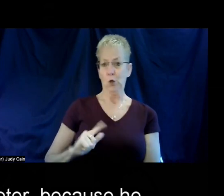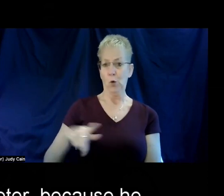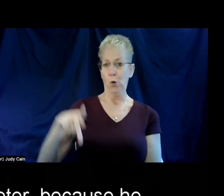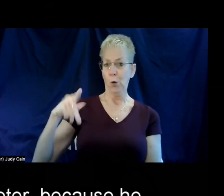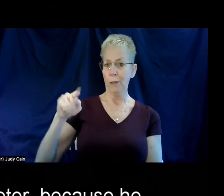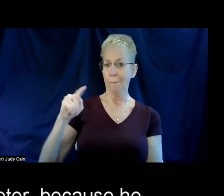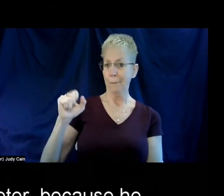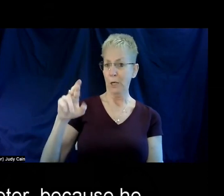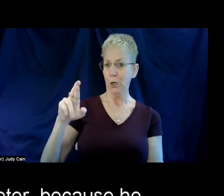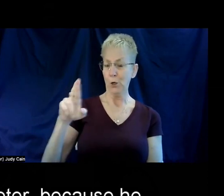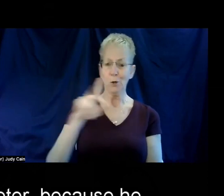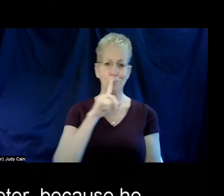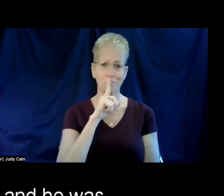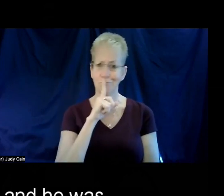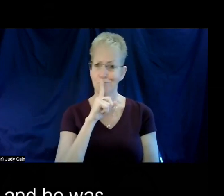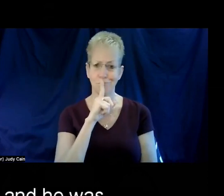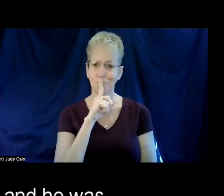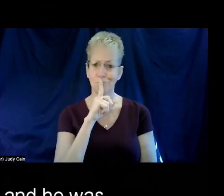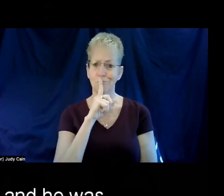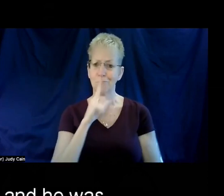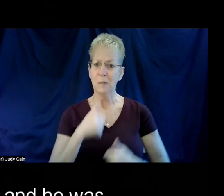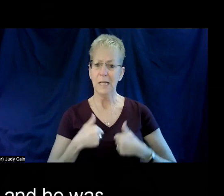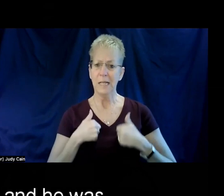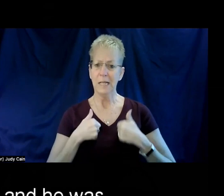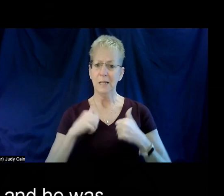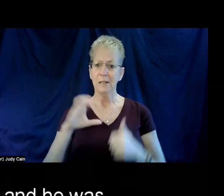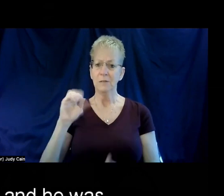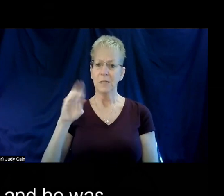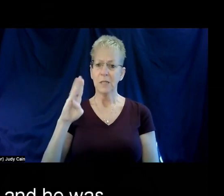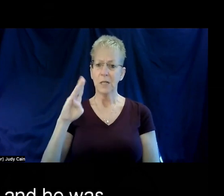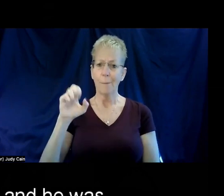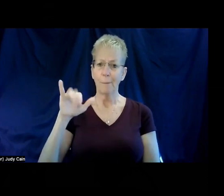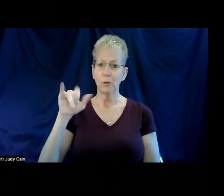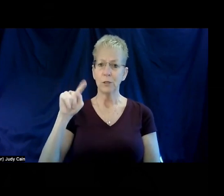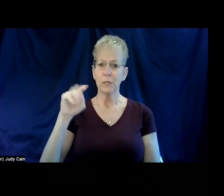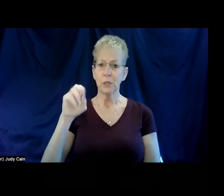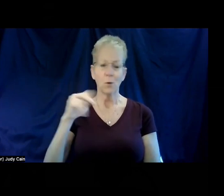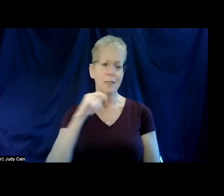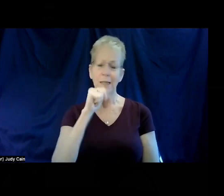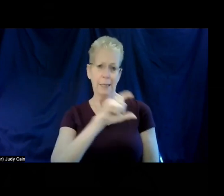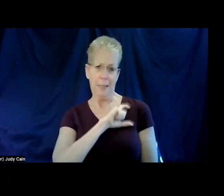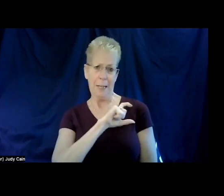a cobbler's son from the north of England. I mean, he was not a tough at all.